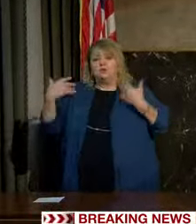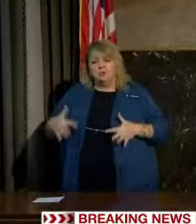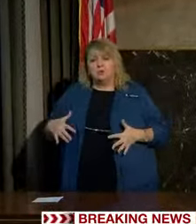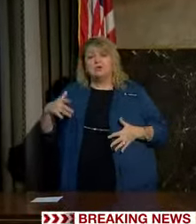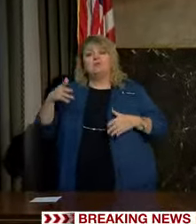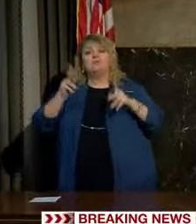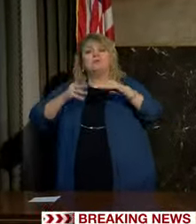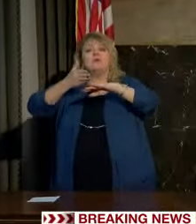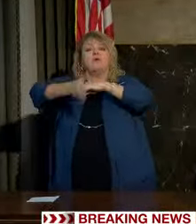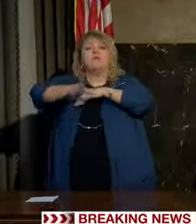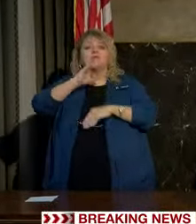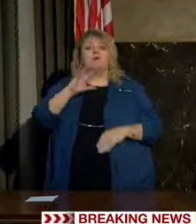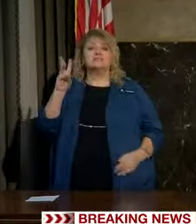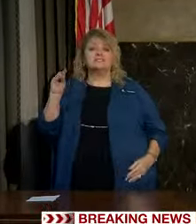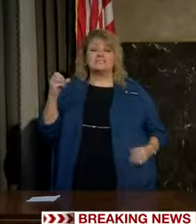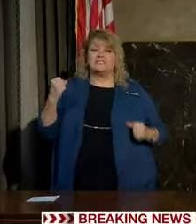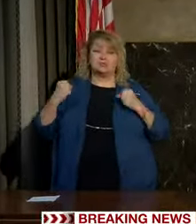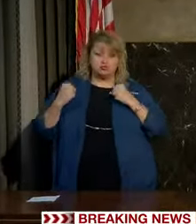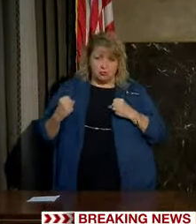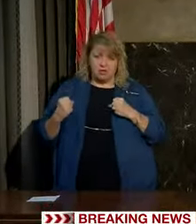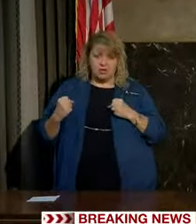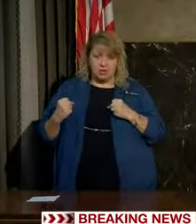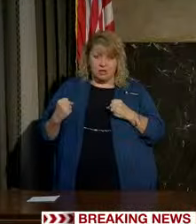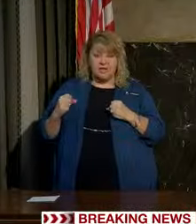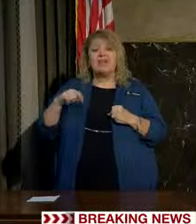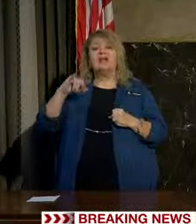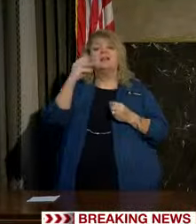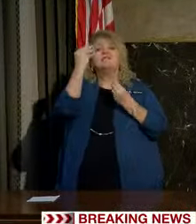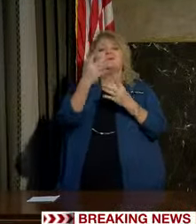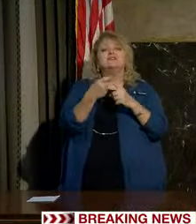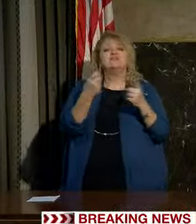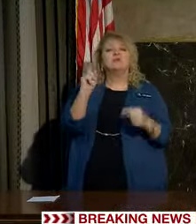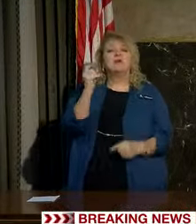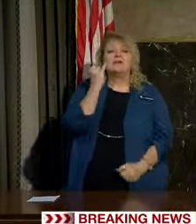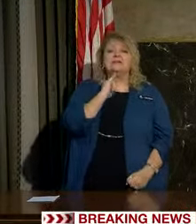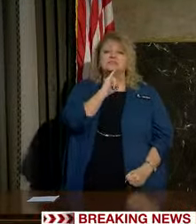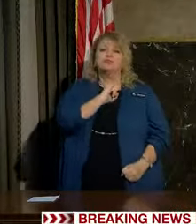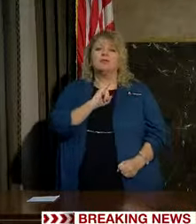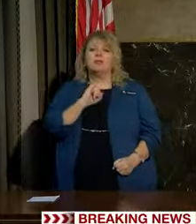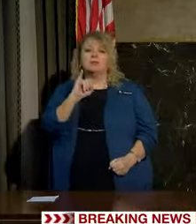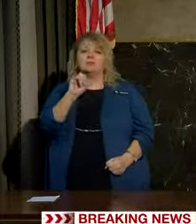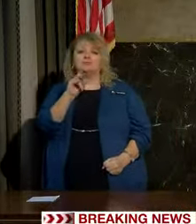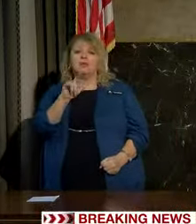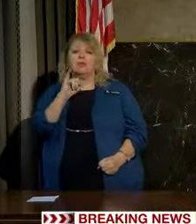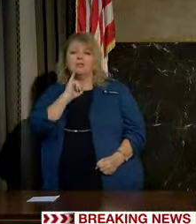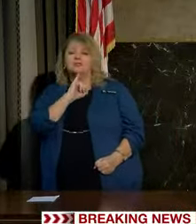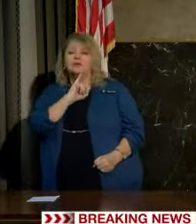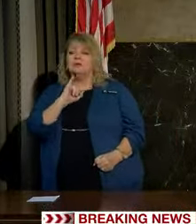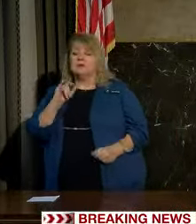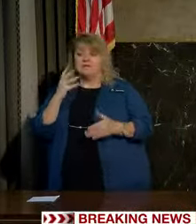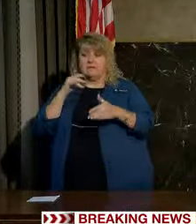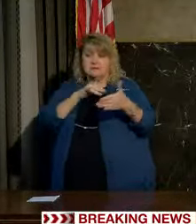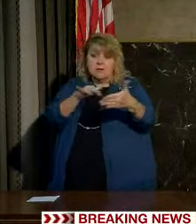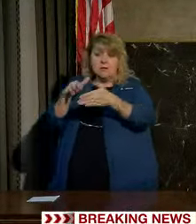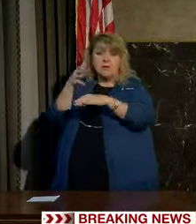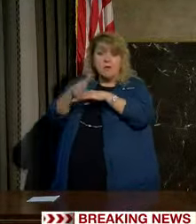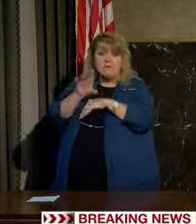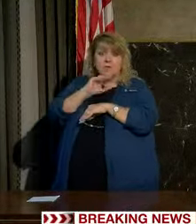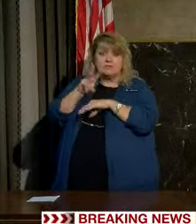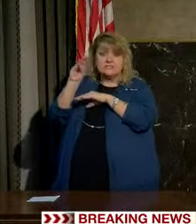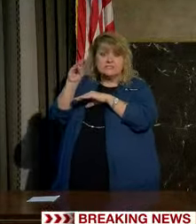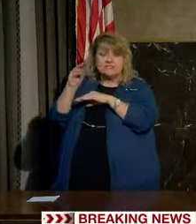over 60. A lot of that data has come from Israel, and it is very clear. If you're over 60, a booster dose is